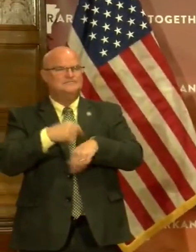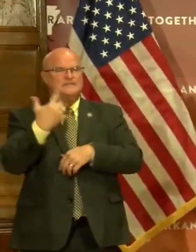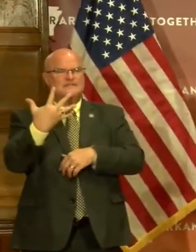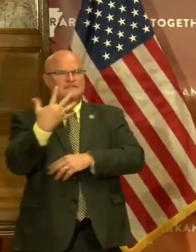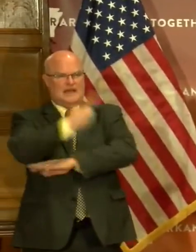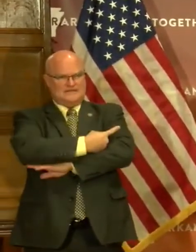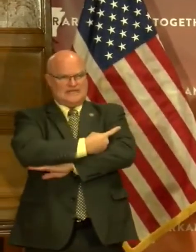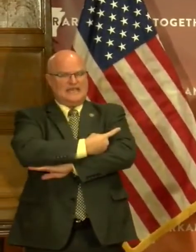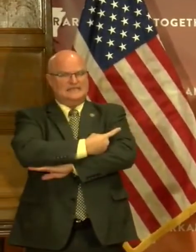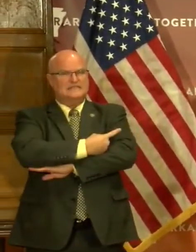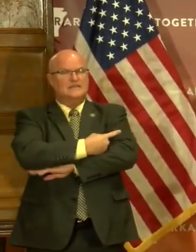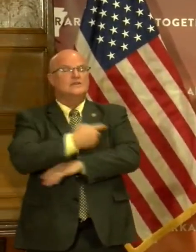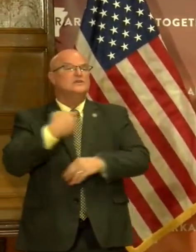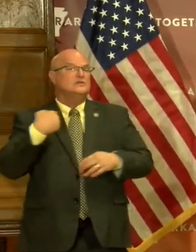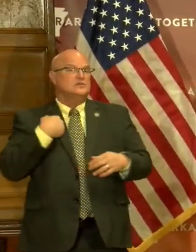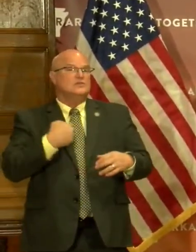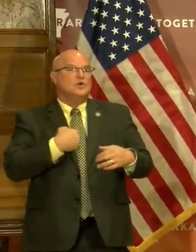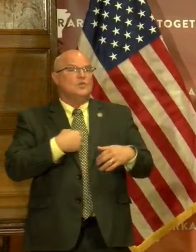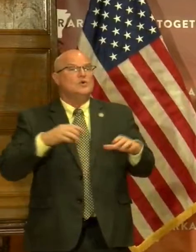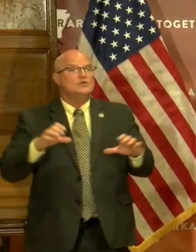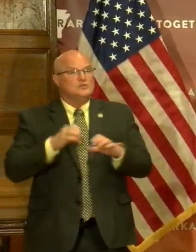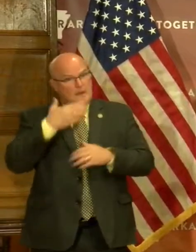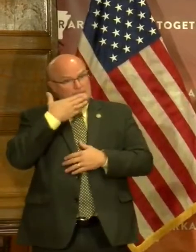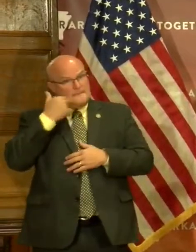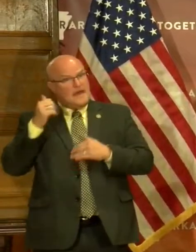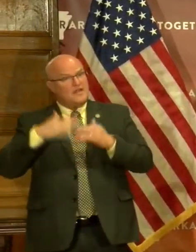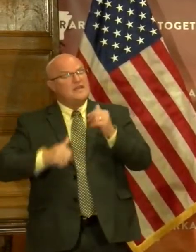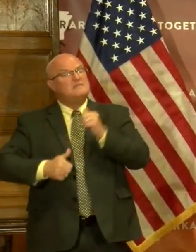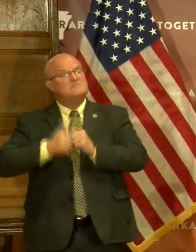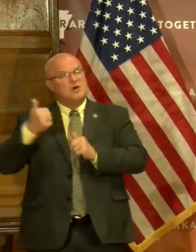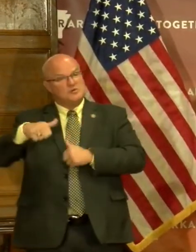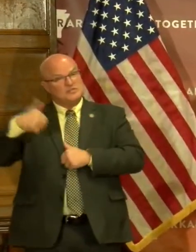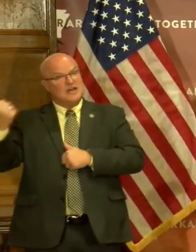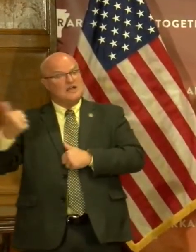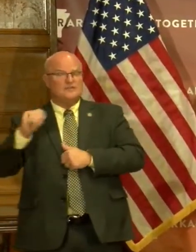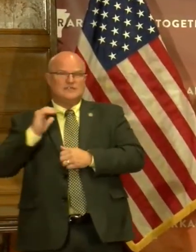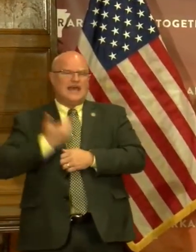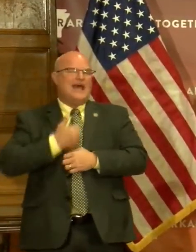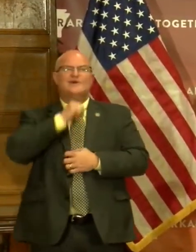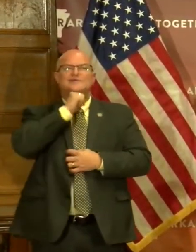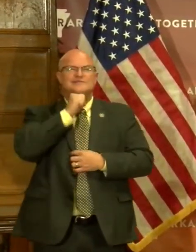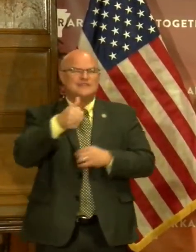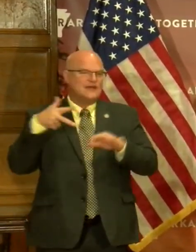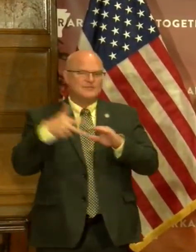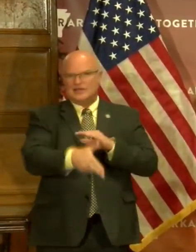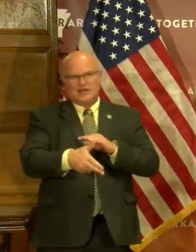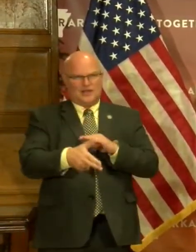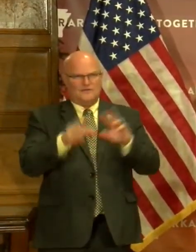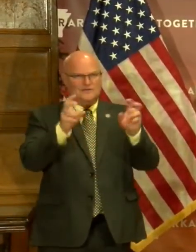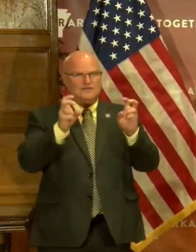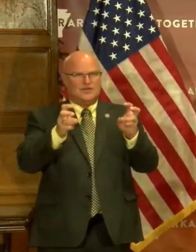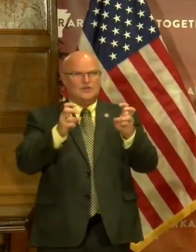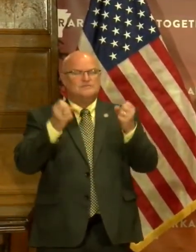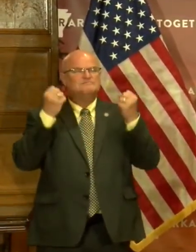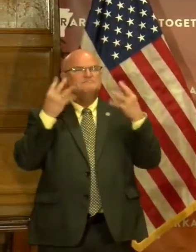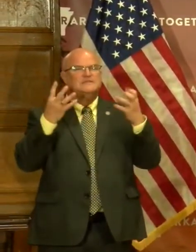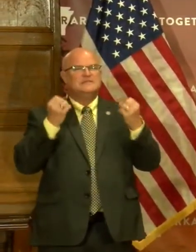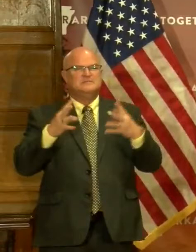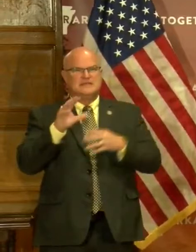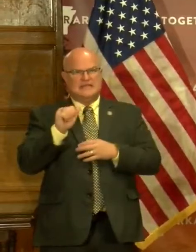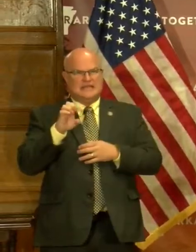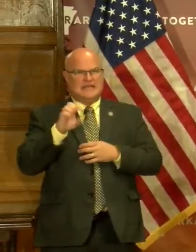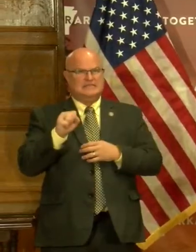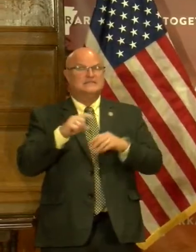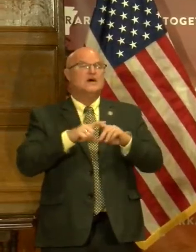in Arkansas. So we are doing better than most, and ours is not going to be cut off in terms of the majority of